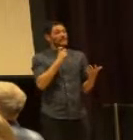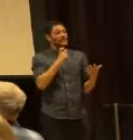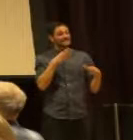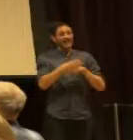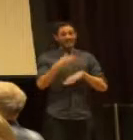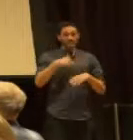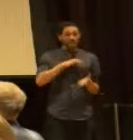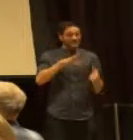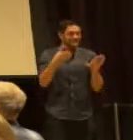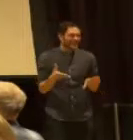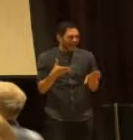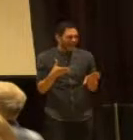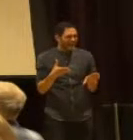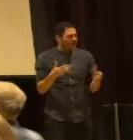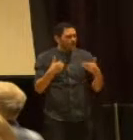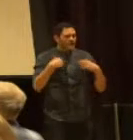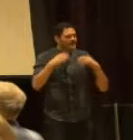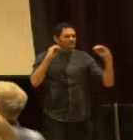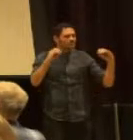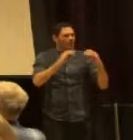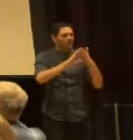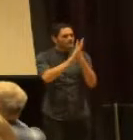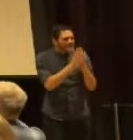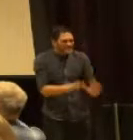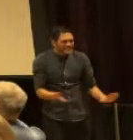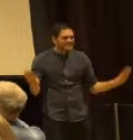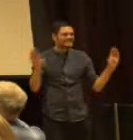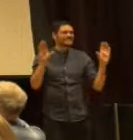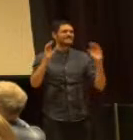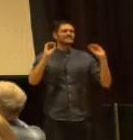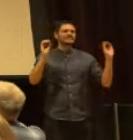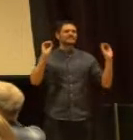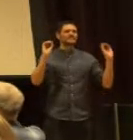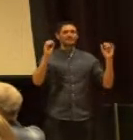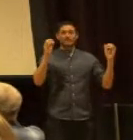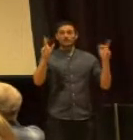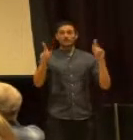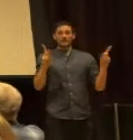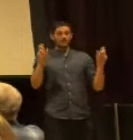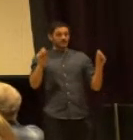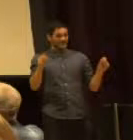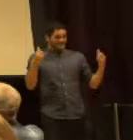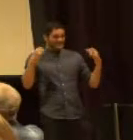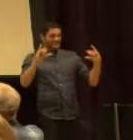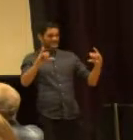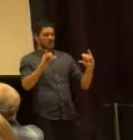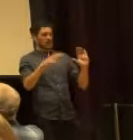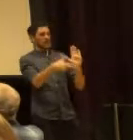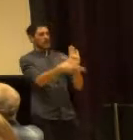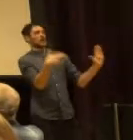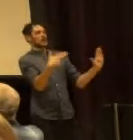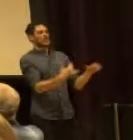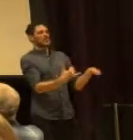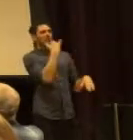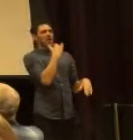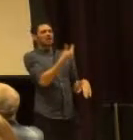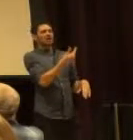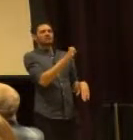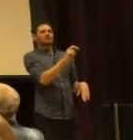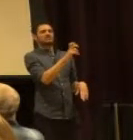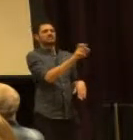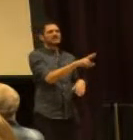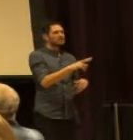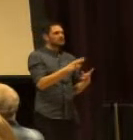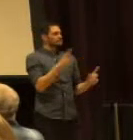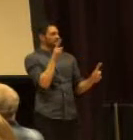There is the possibility of misgendering or I've heard so many trans people have